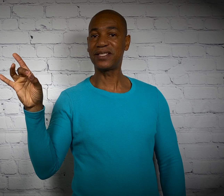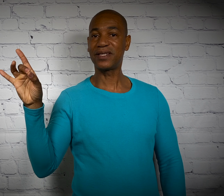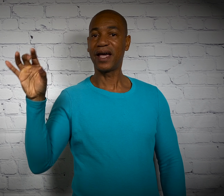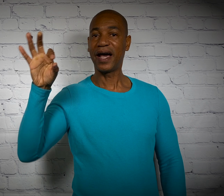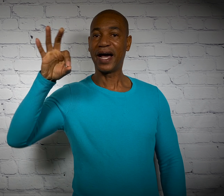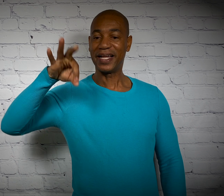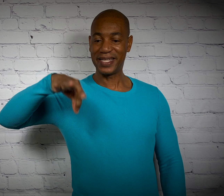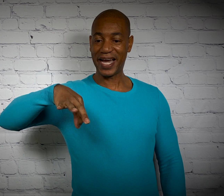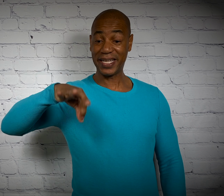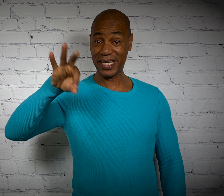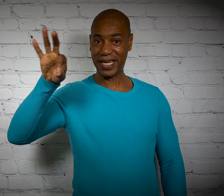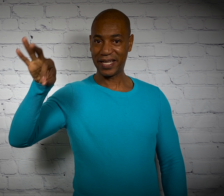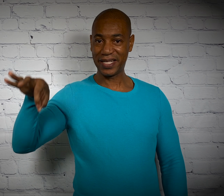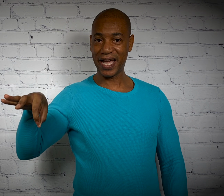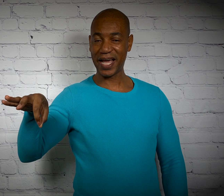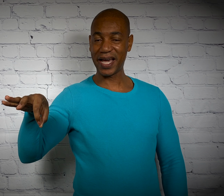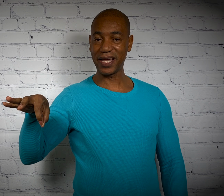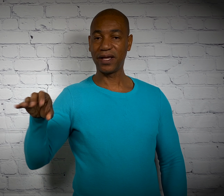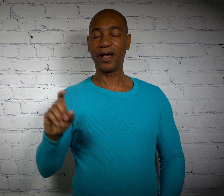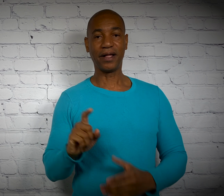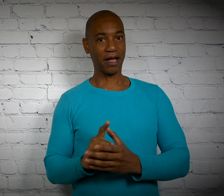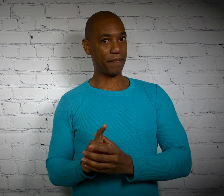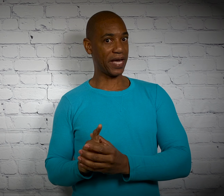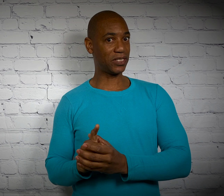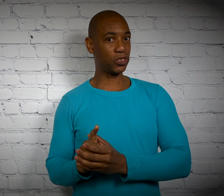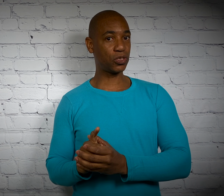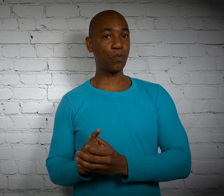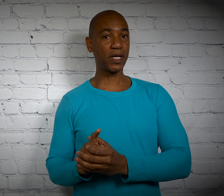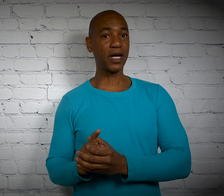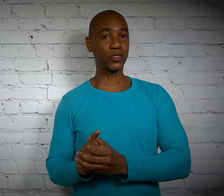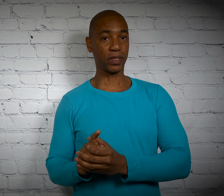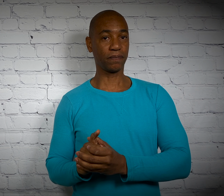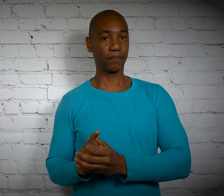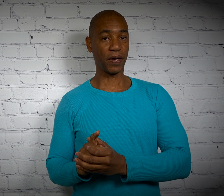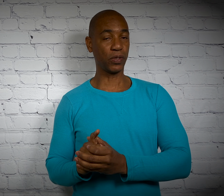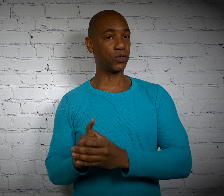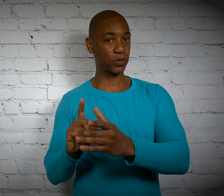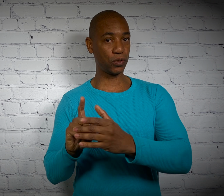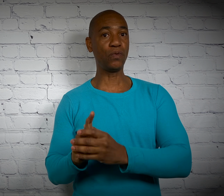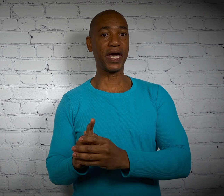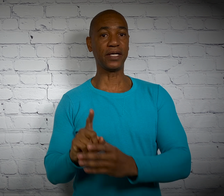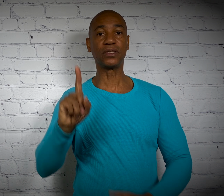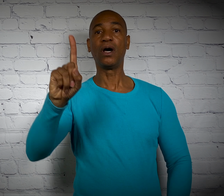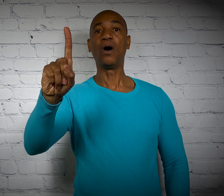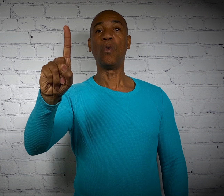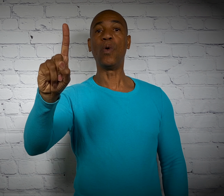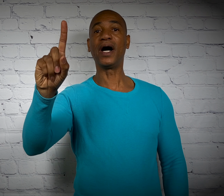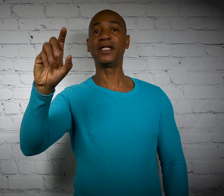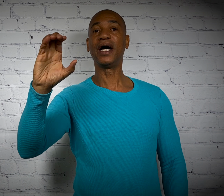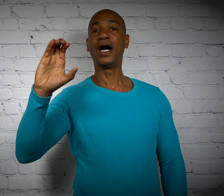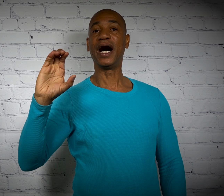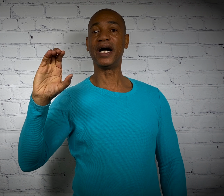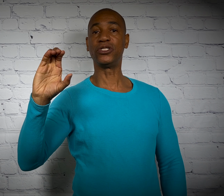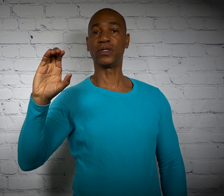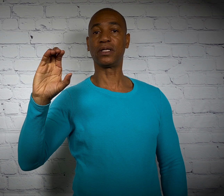98, 99. Now pay attention to 100. I'm going to do it 2 ways. 100